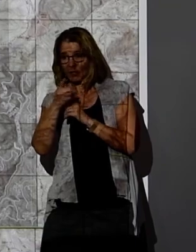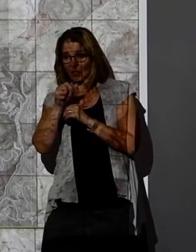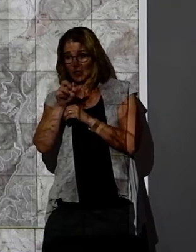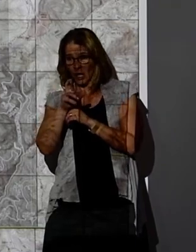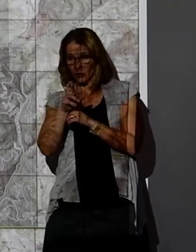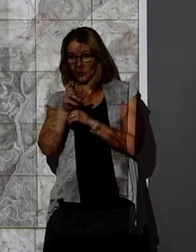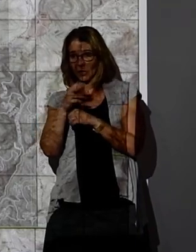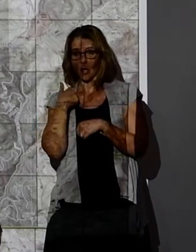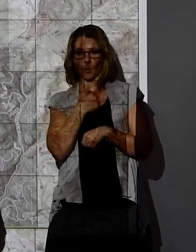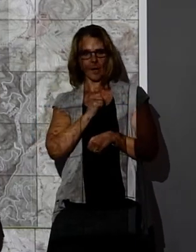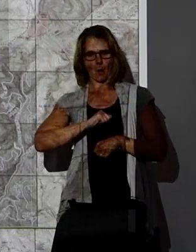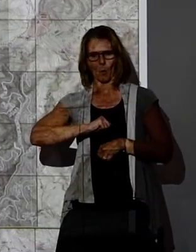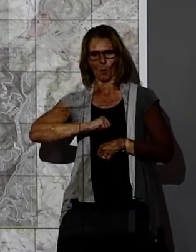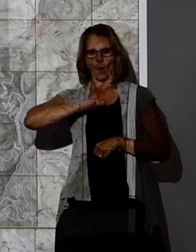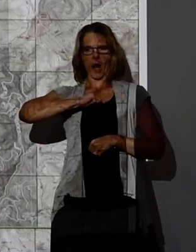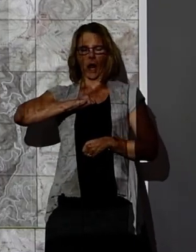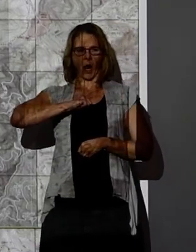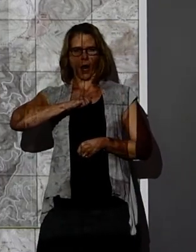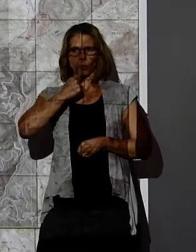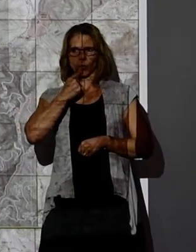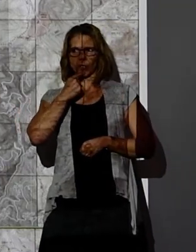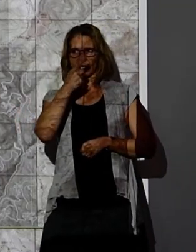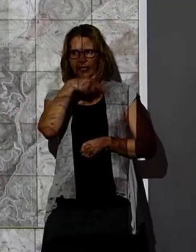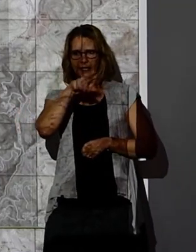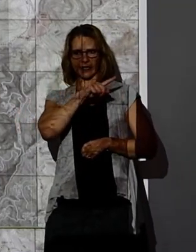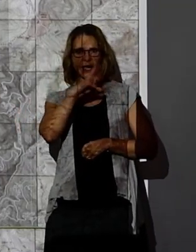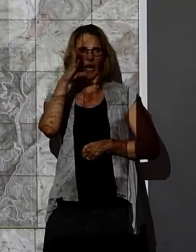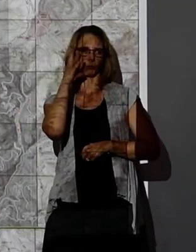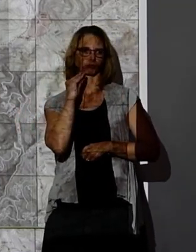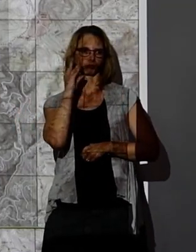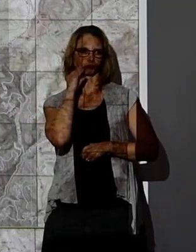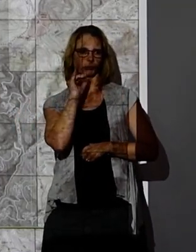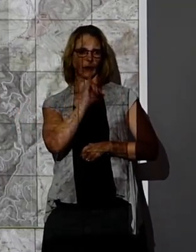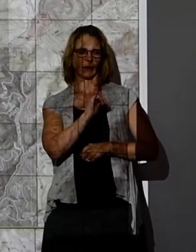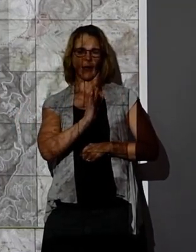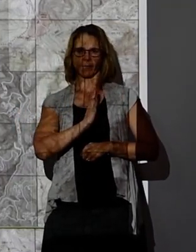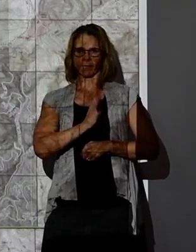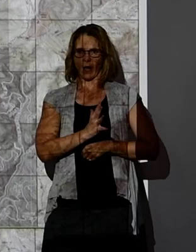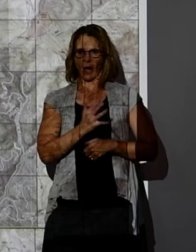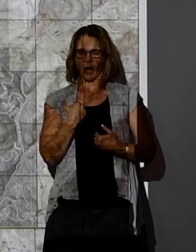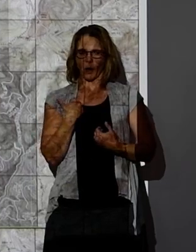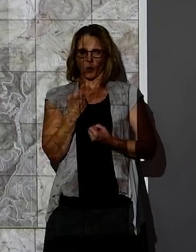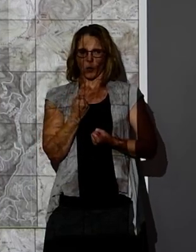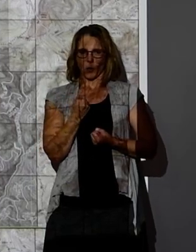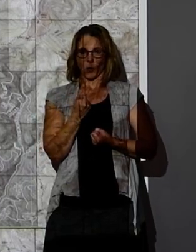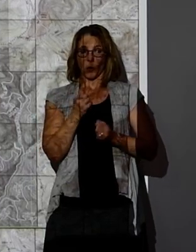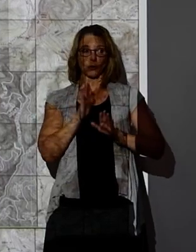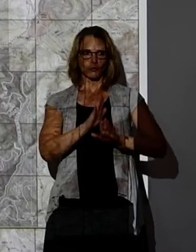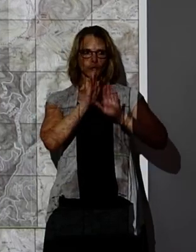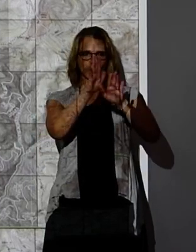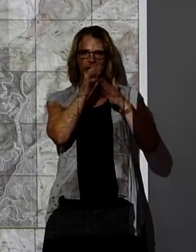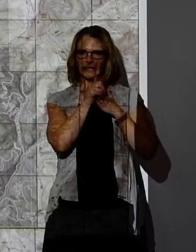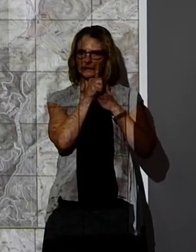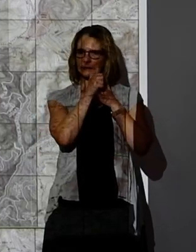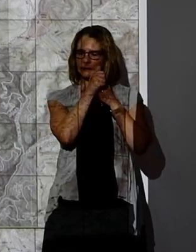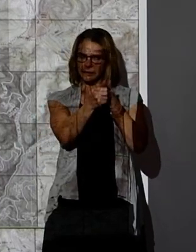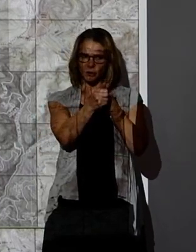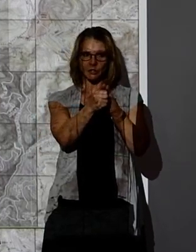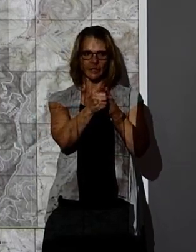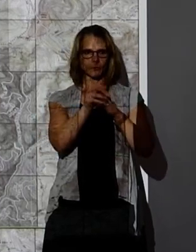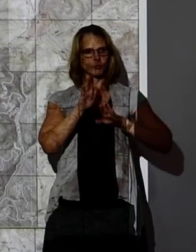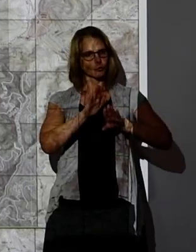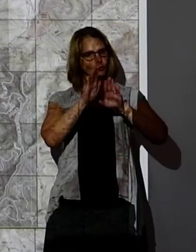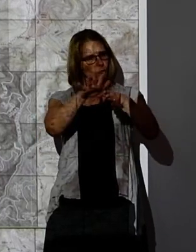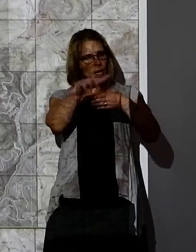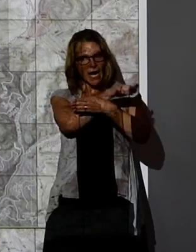and we're proud to say that they walked through that event. Some great leadership, some great training,